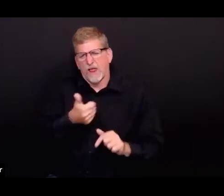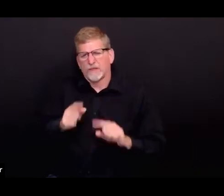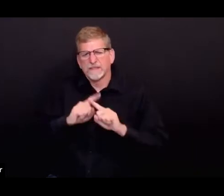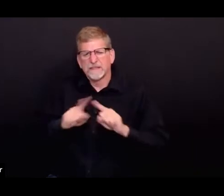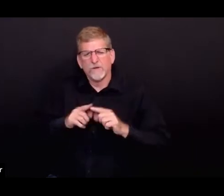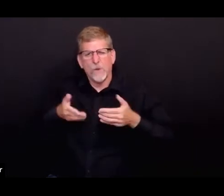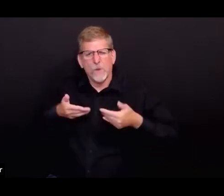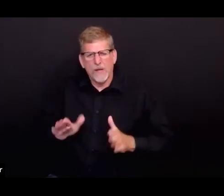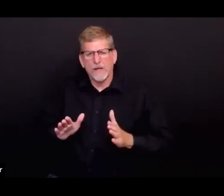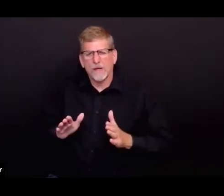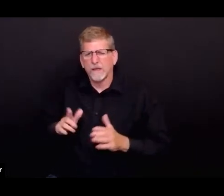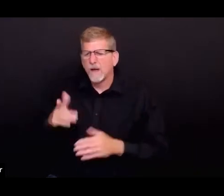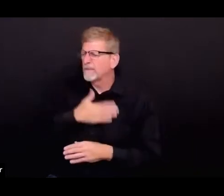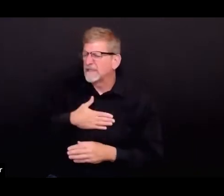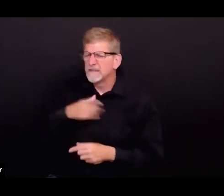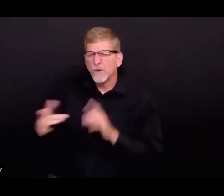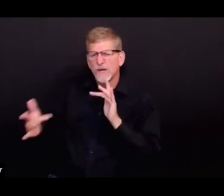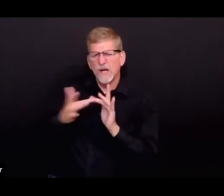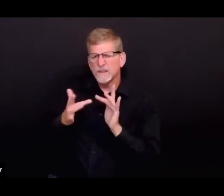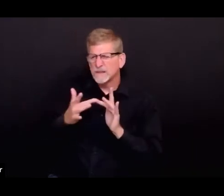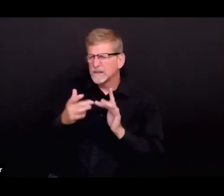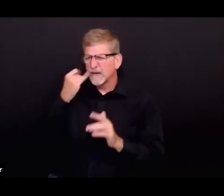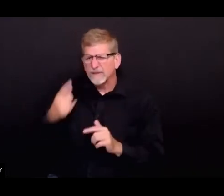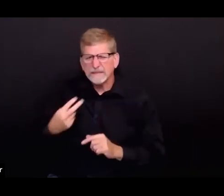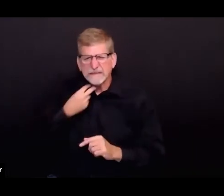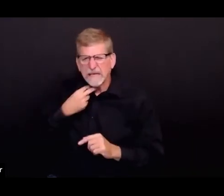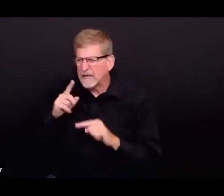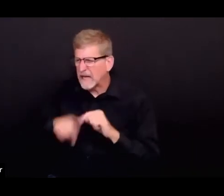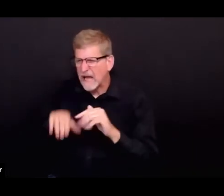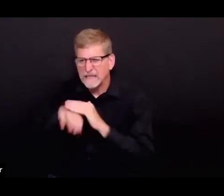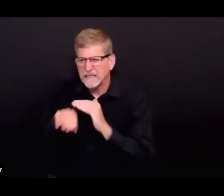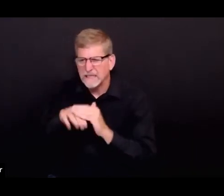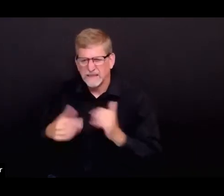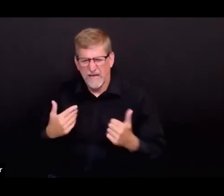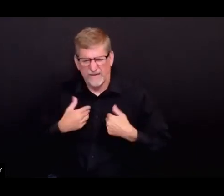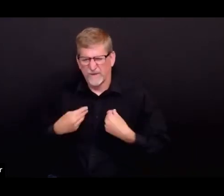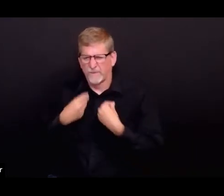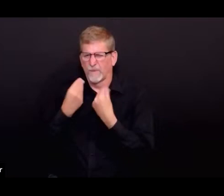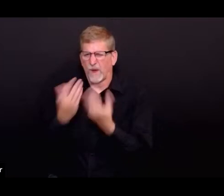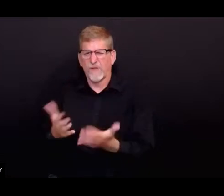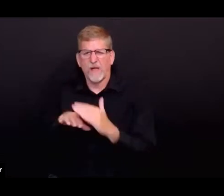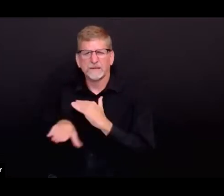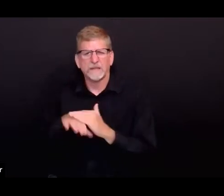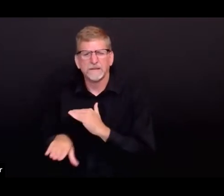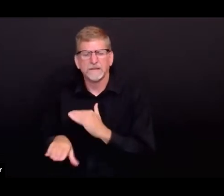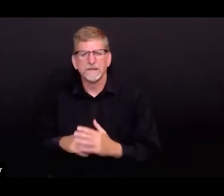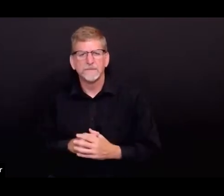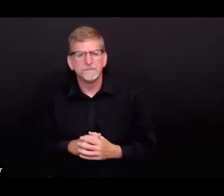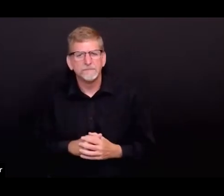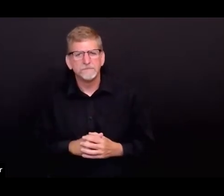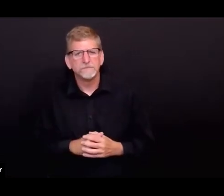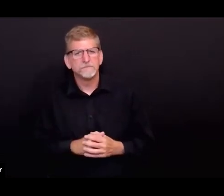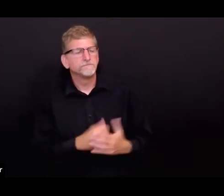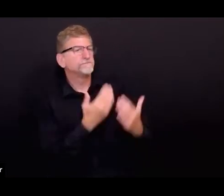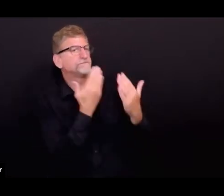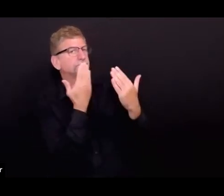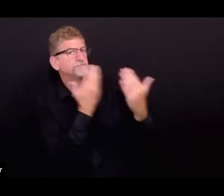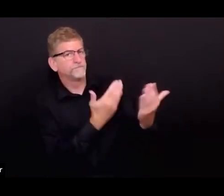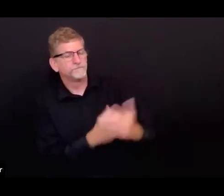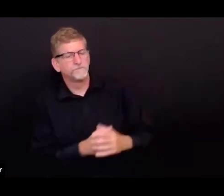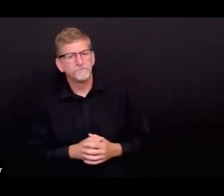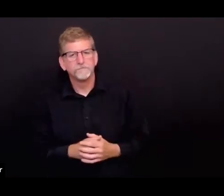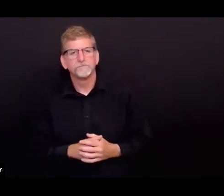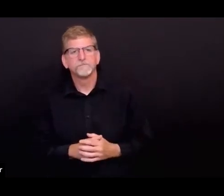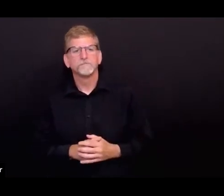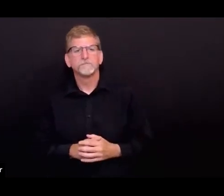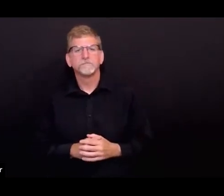all those resources. I just want to thank you. Right now, those 3 days, briefing Monday, Wednesday, and Friday, did help a lot to